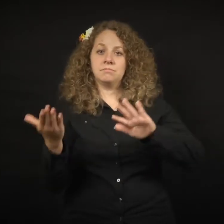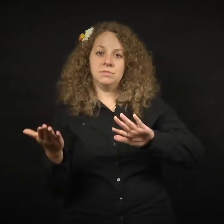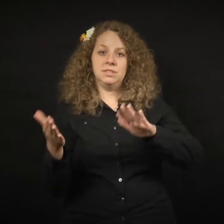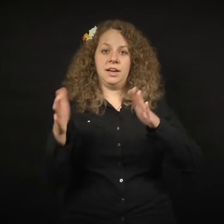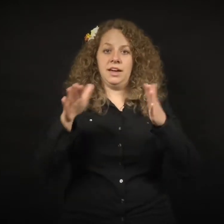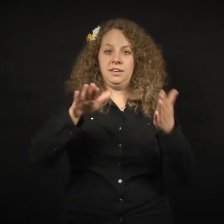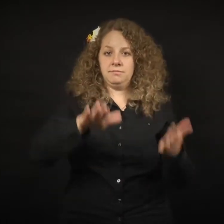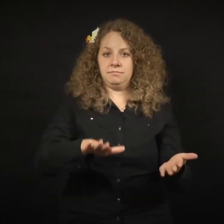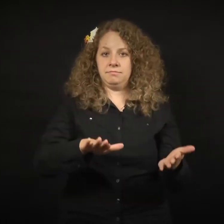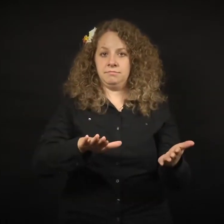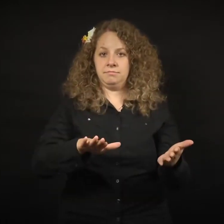Die.